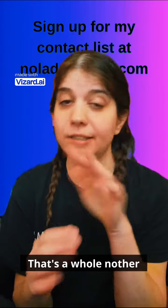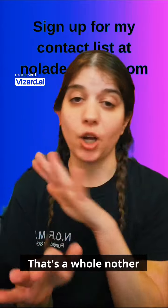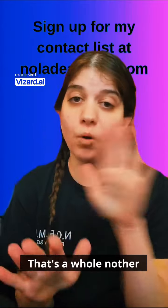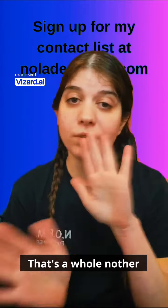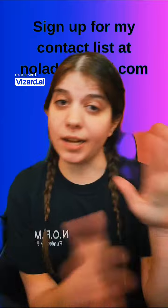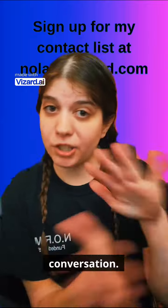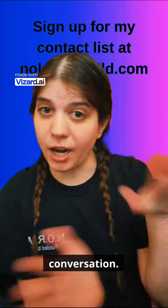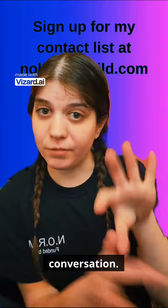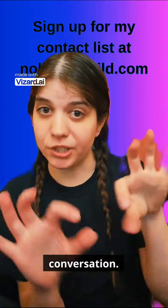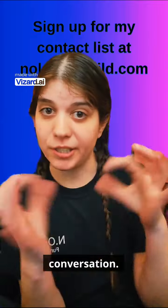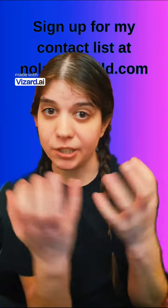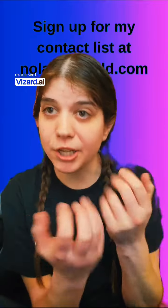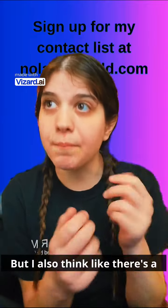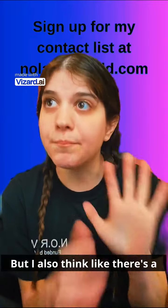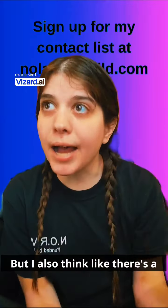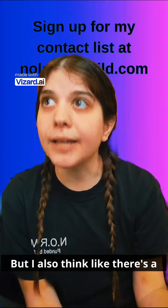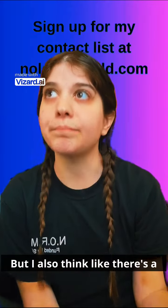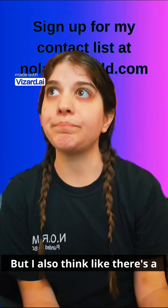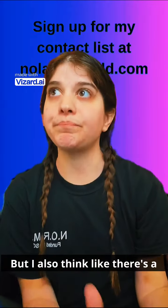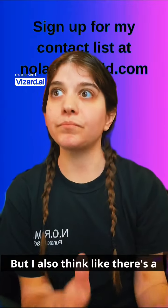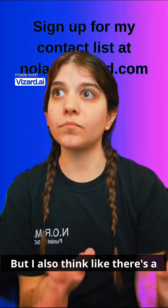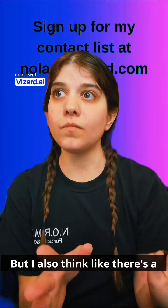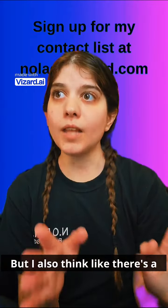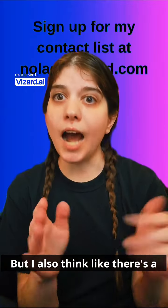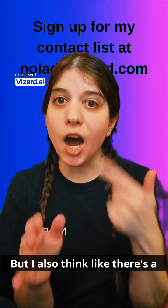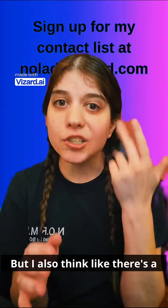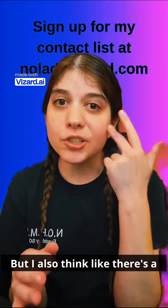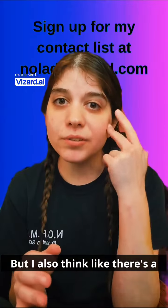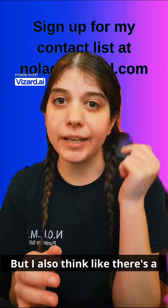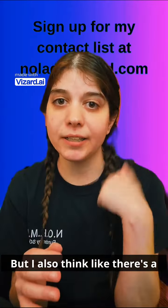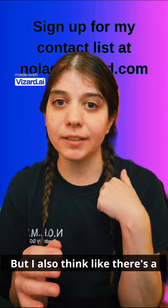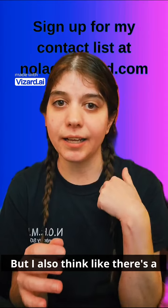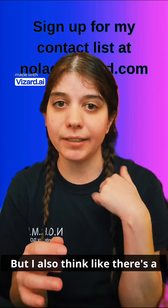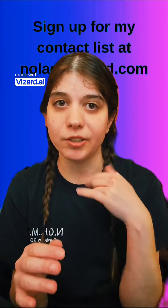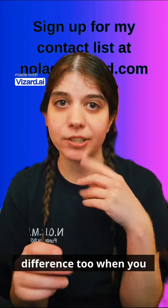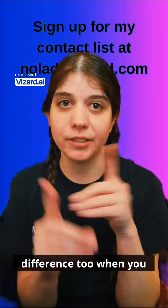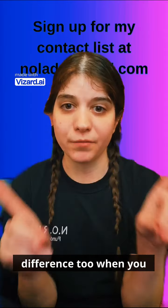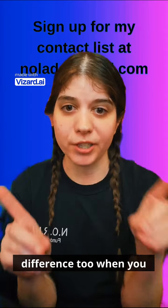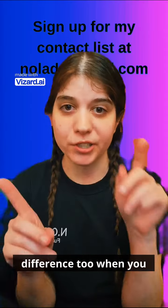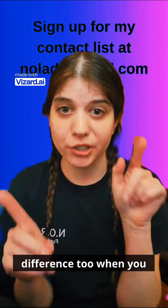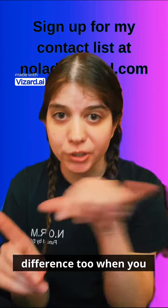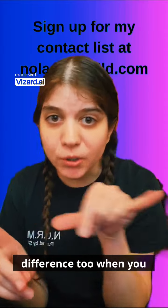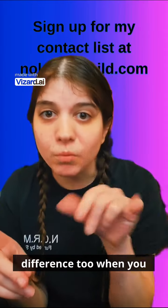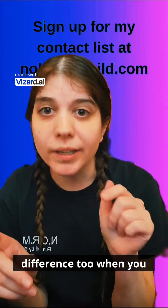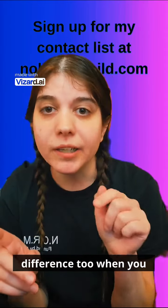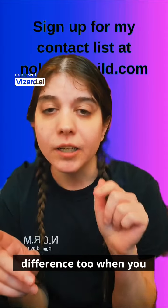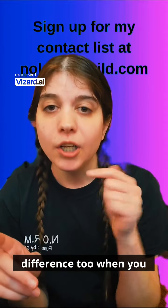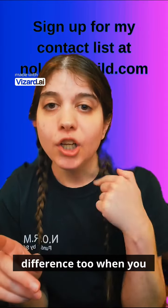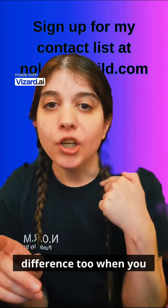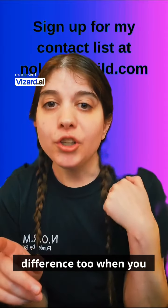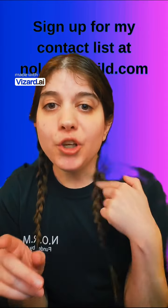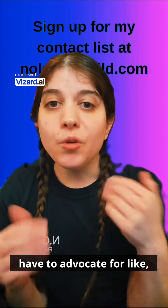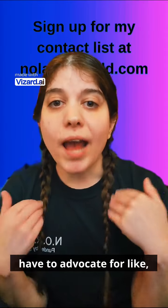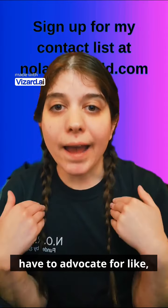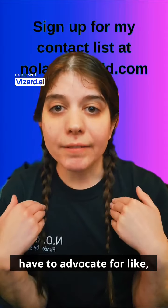whole nother conversation. But I also think like there's a difference too when you have